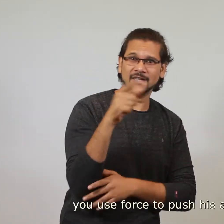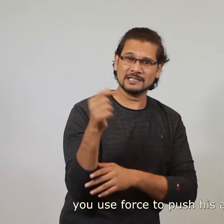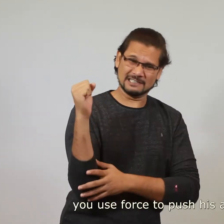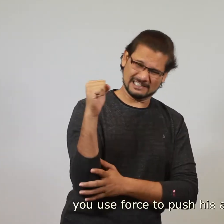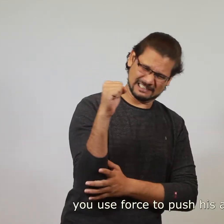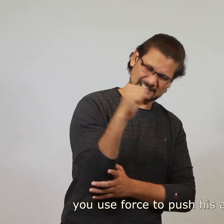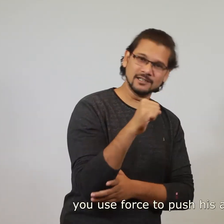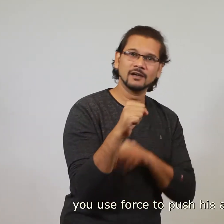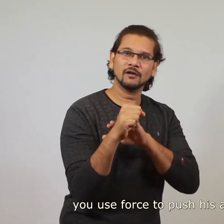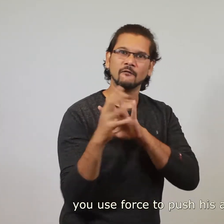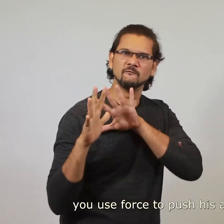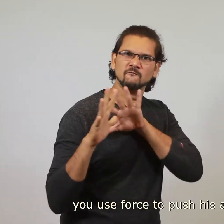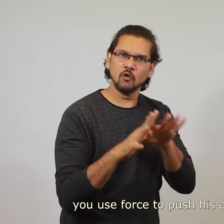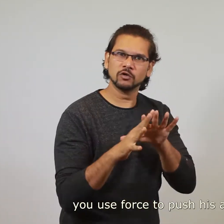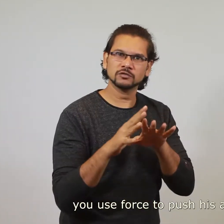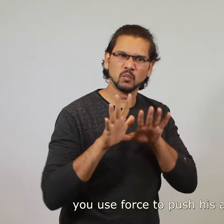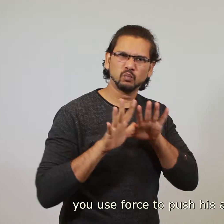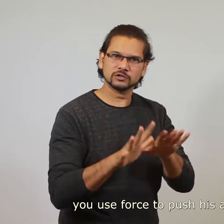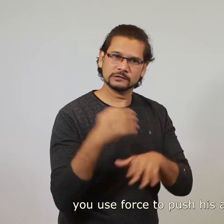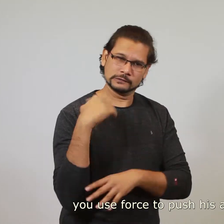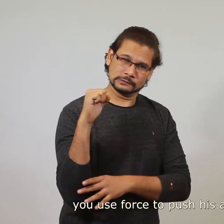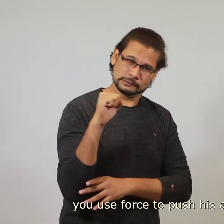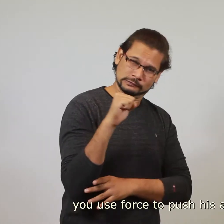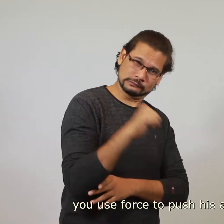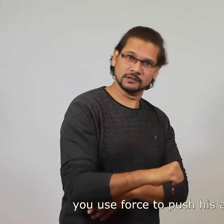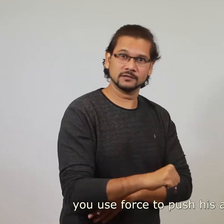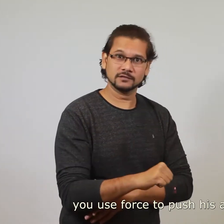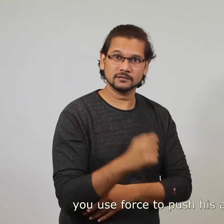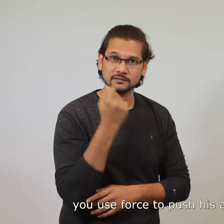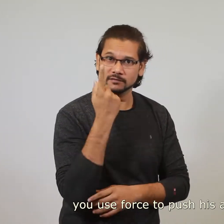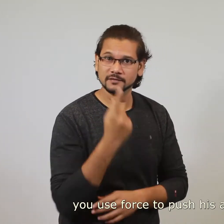arm wrestling, you use force to push his arm down.